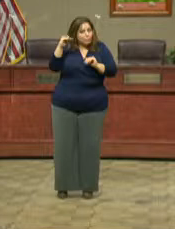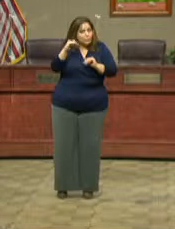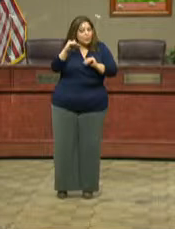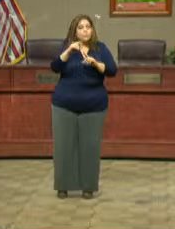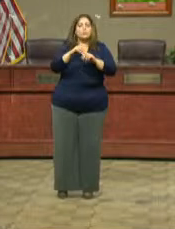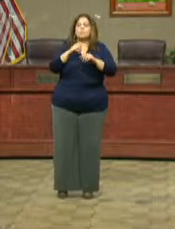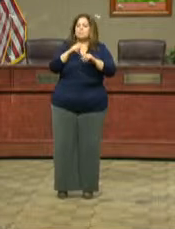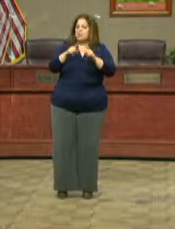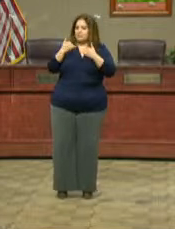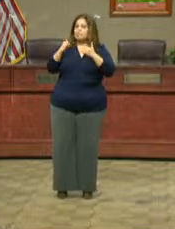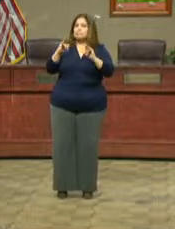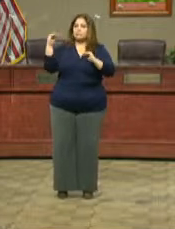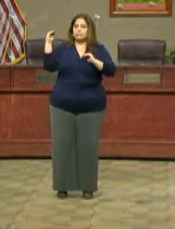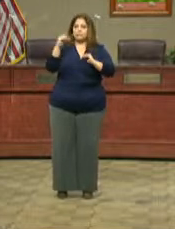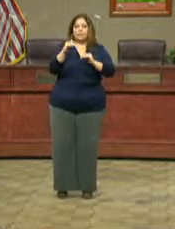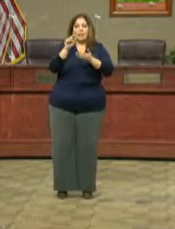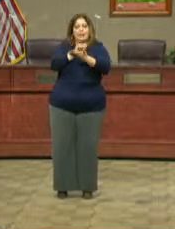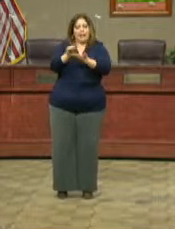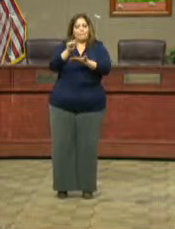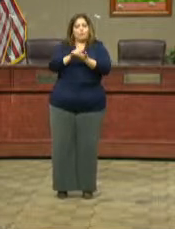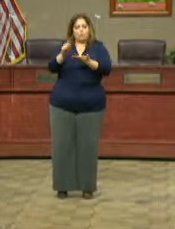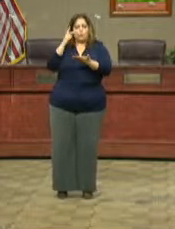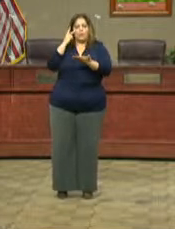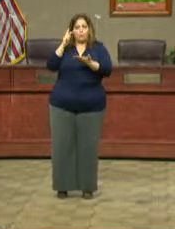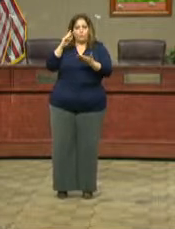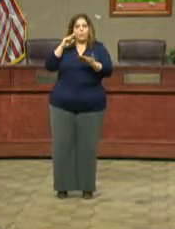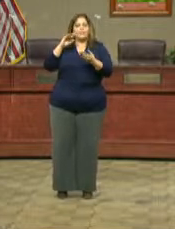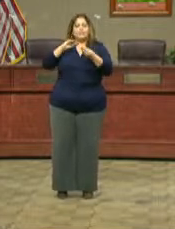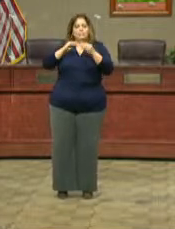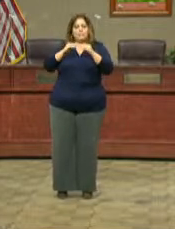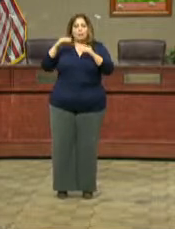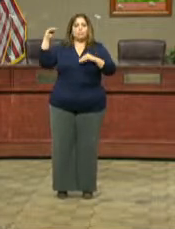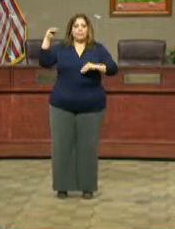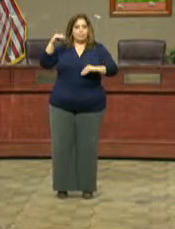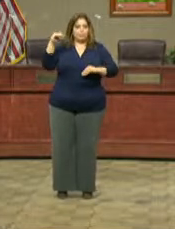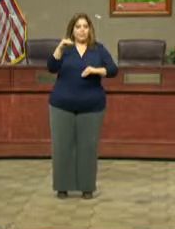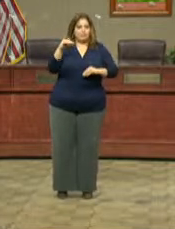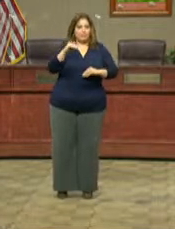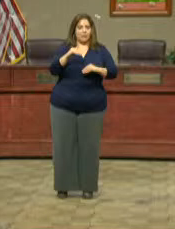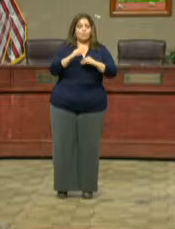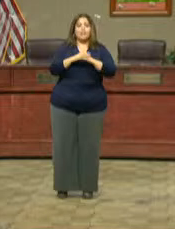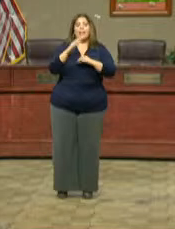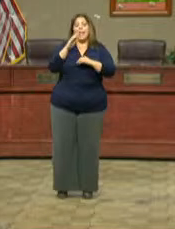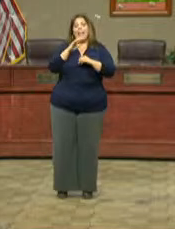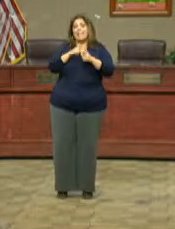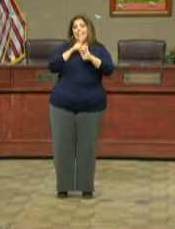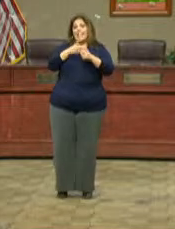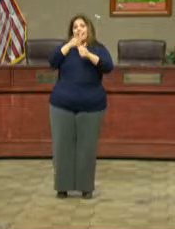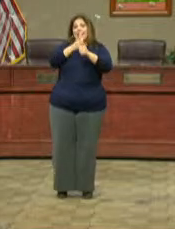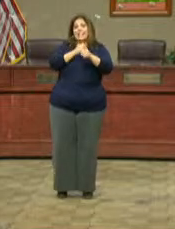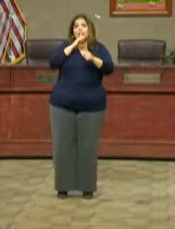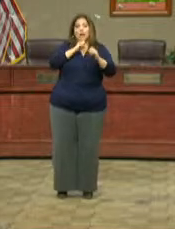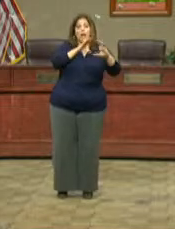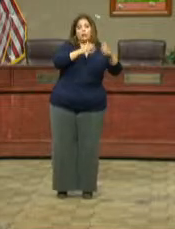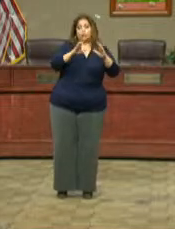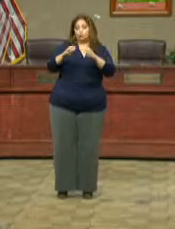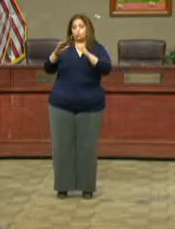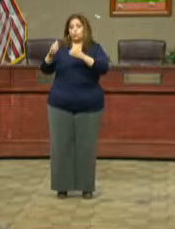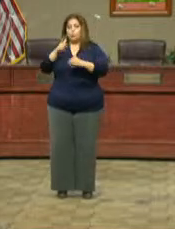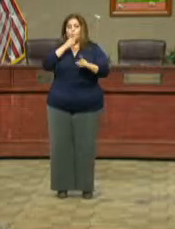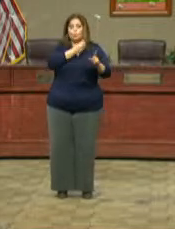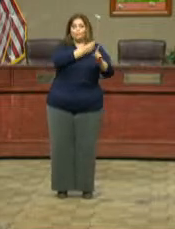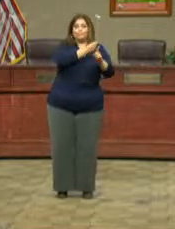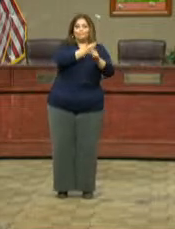also continue to decline. And this is the positivity rate by age. And I want to call people attention